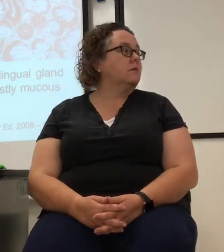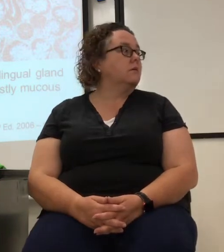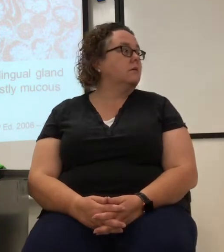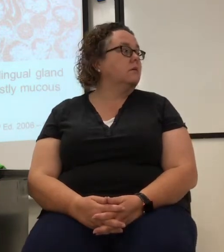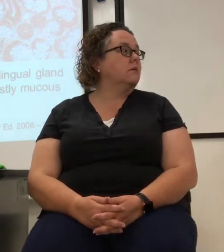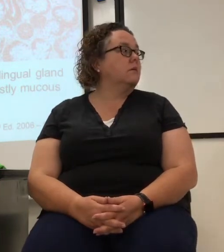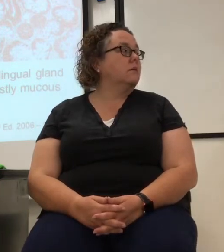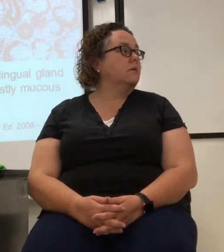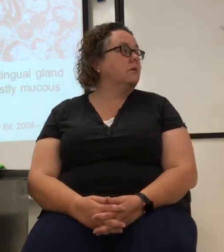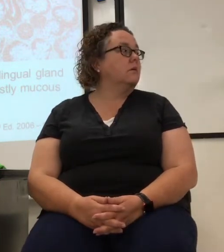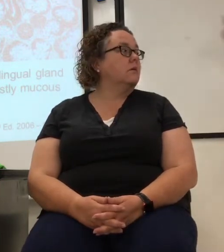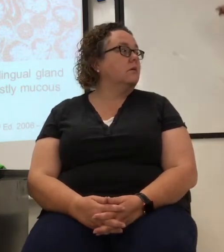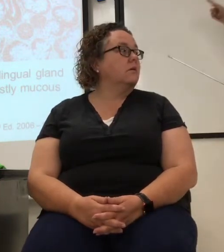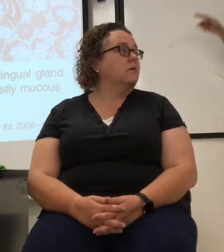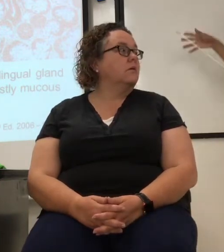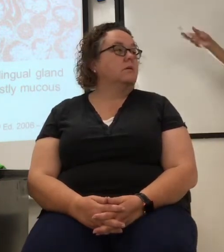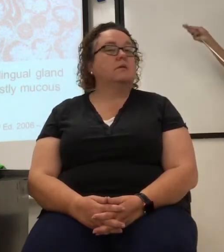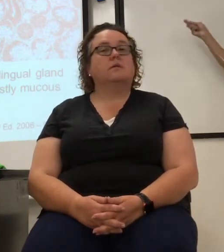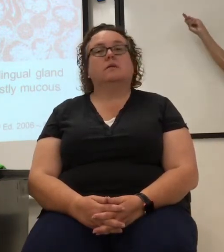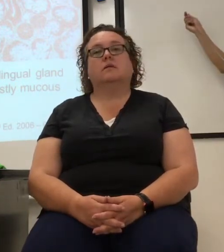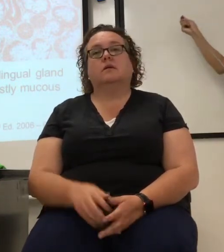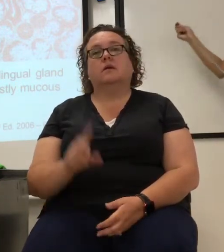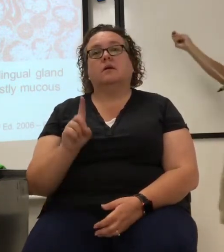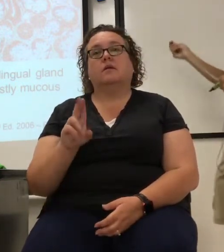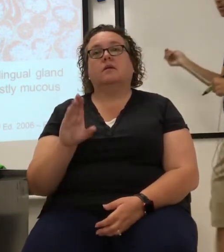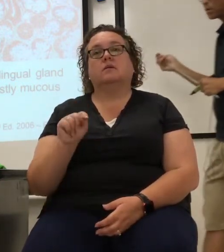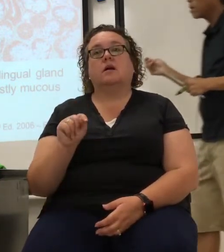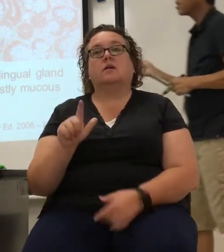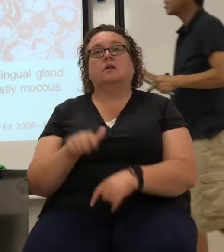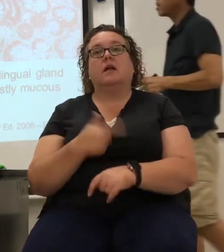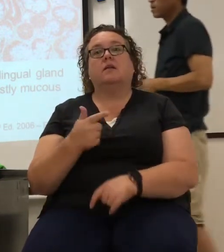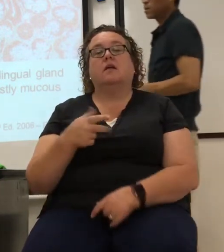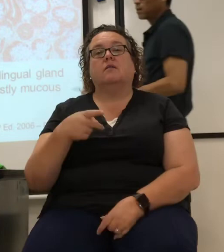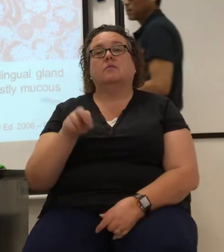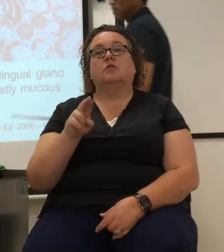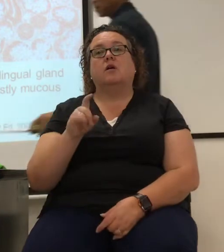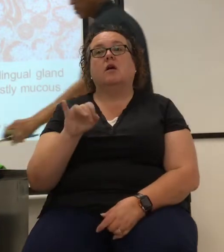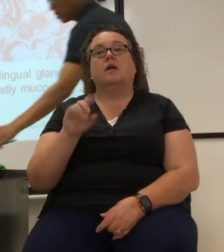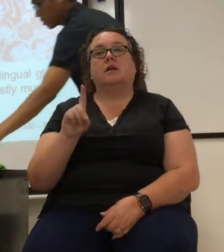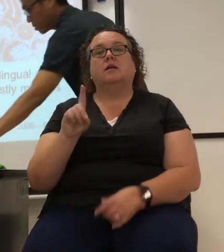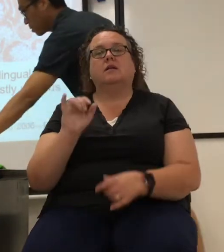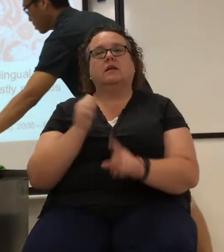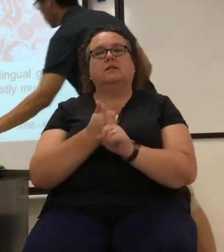The duct length of the parotid salivary gland is the longest.